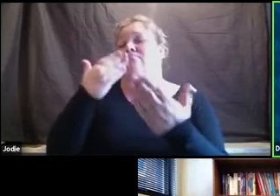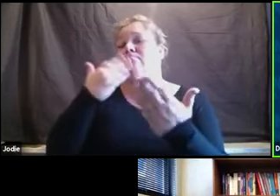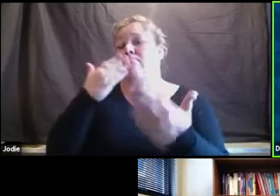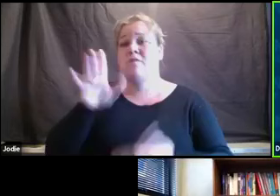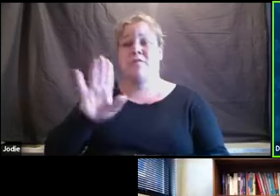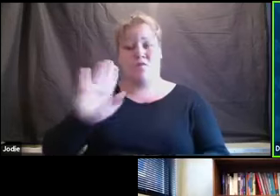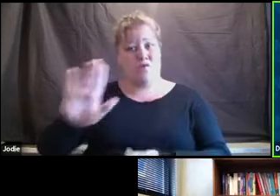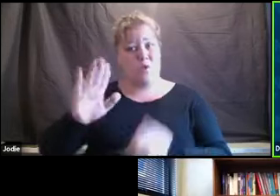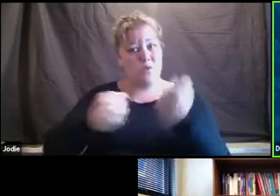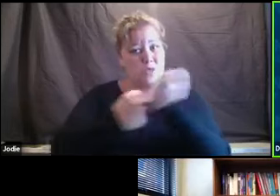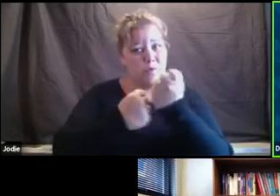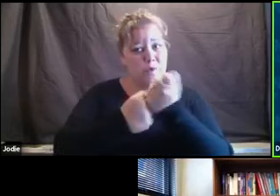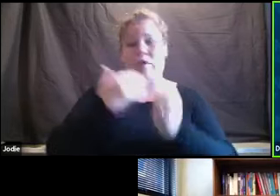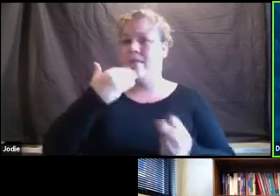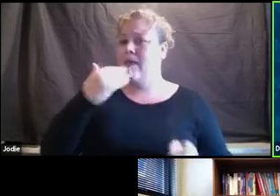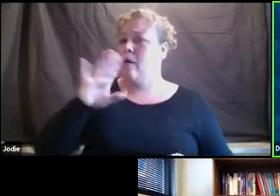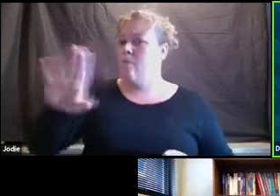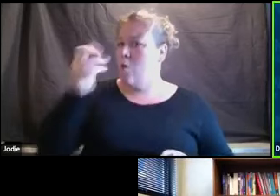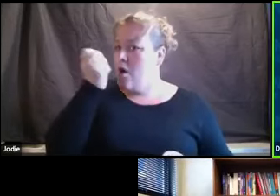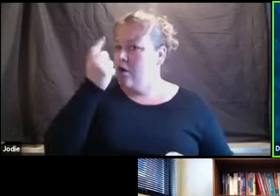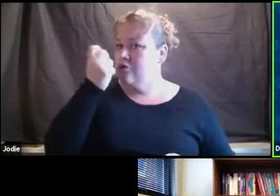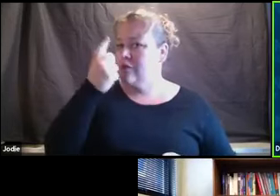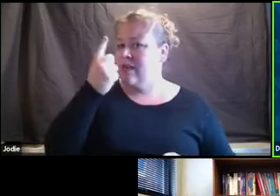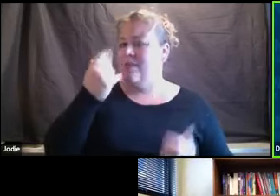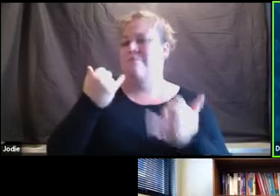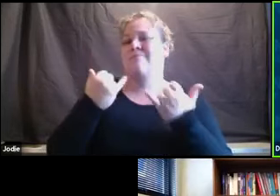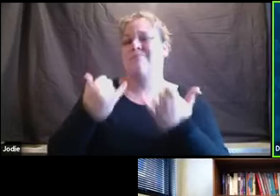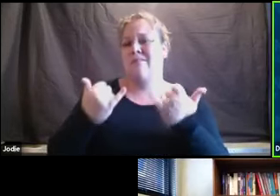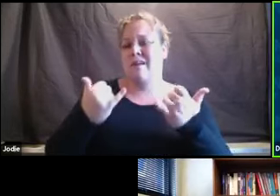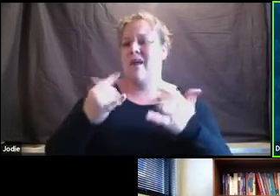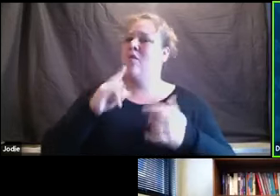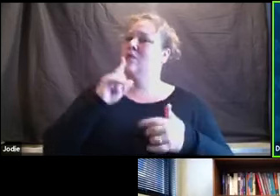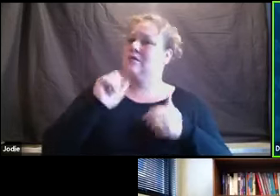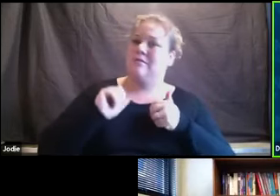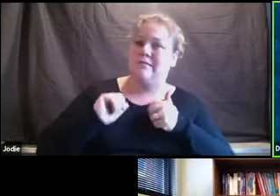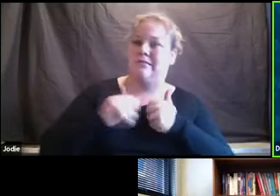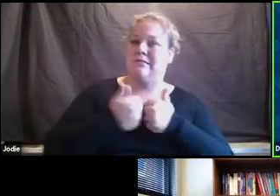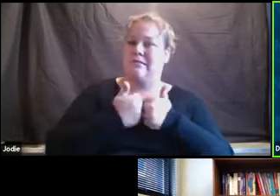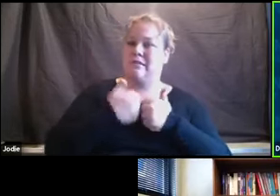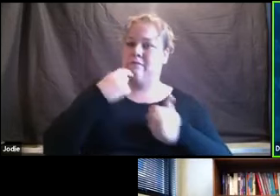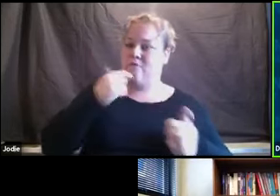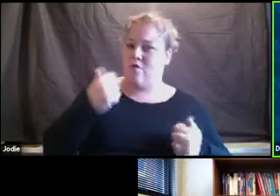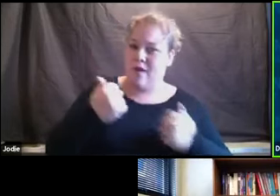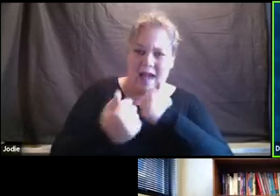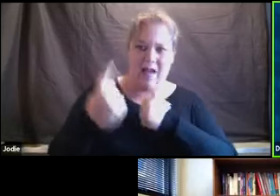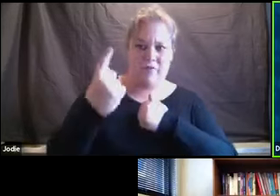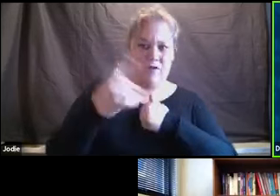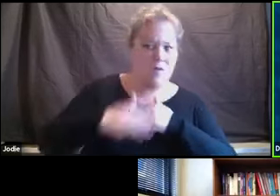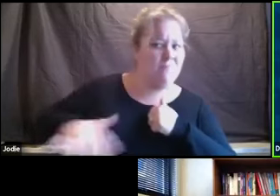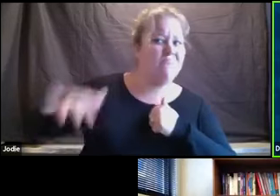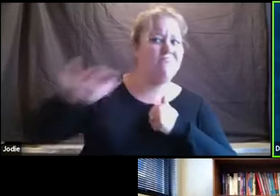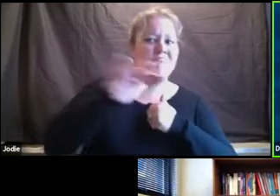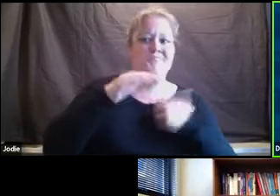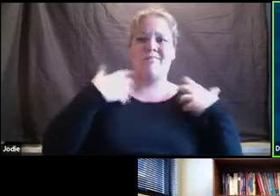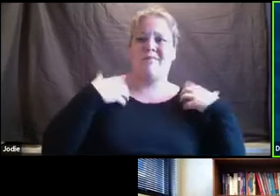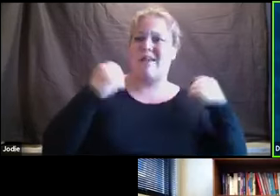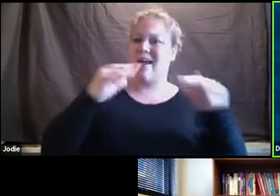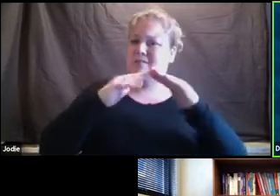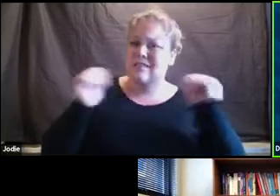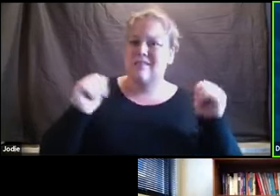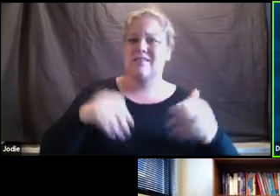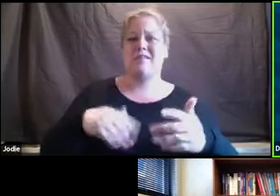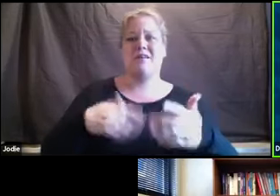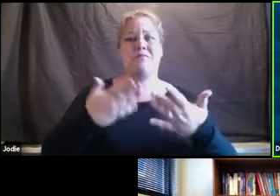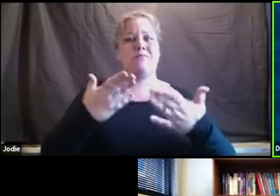has been just a very trying time for all of us in the health system, our long-term care facilities, and everyone in our